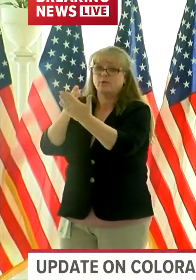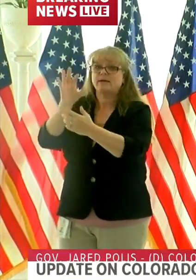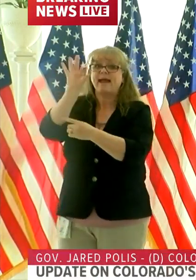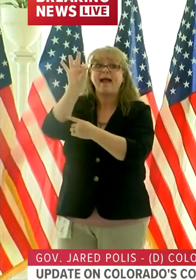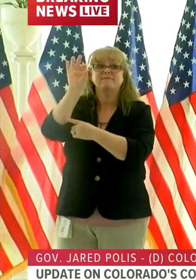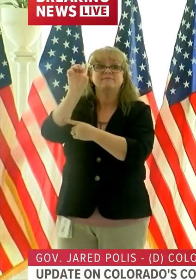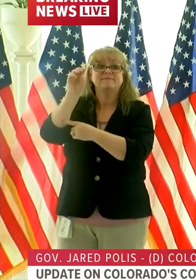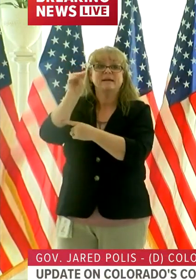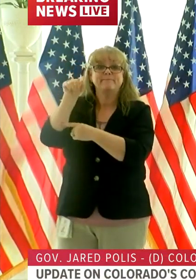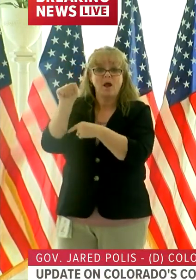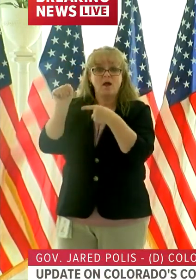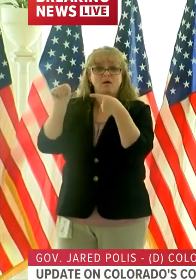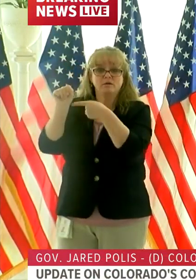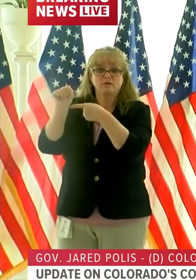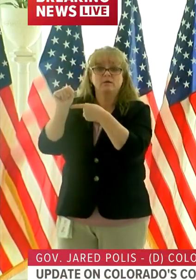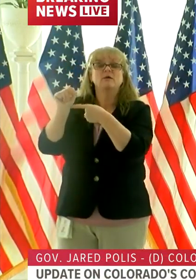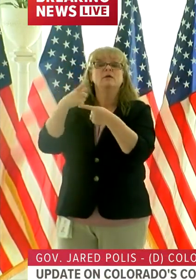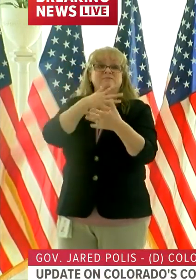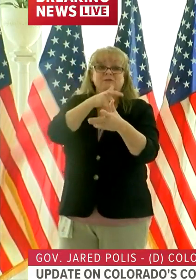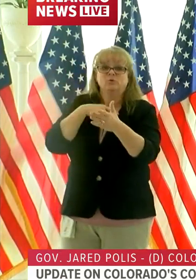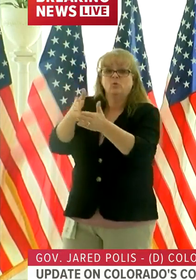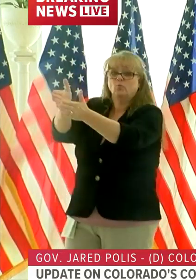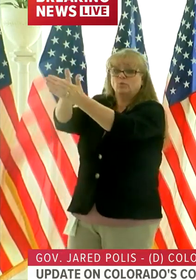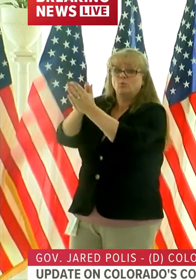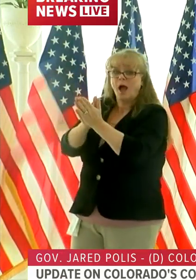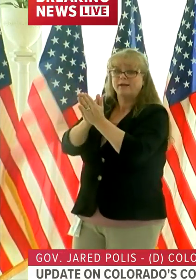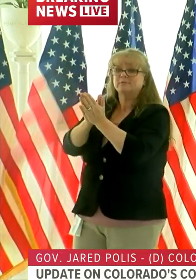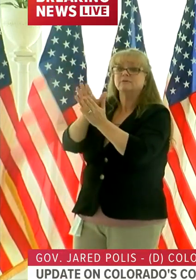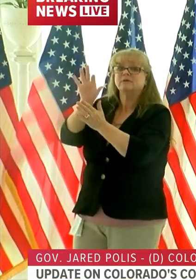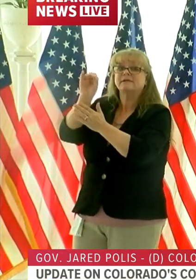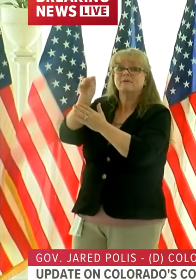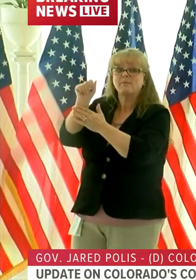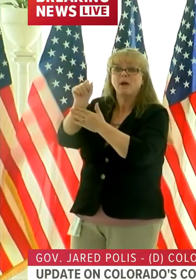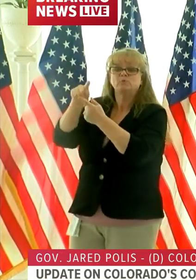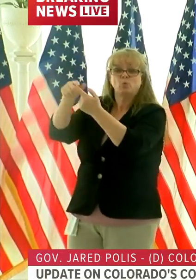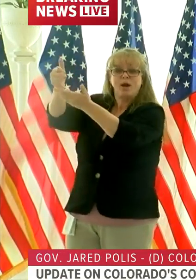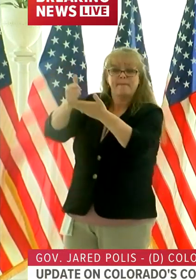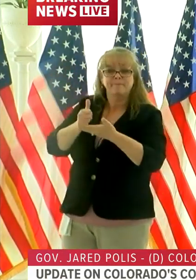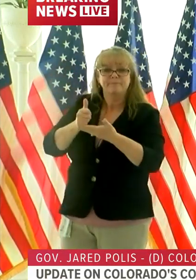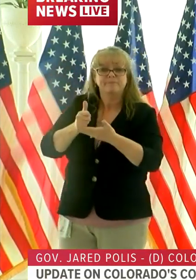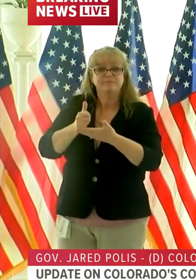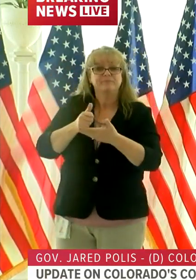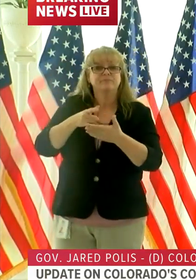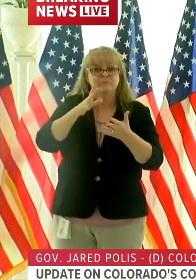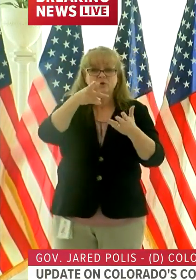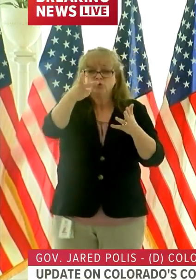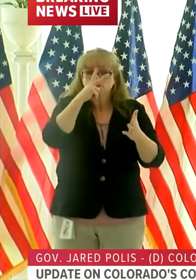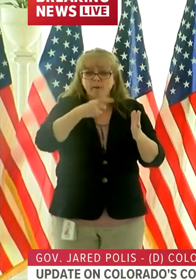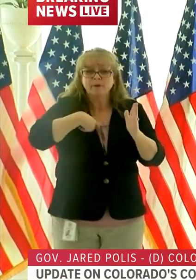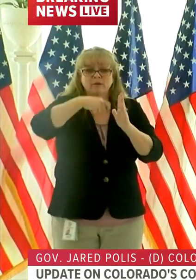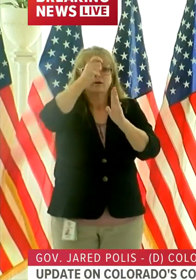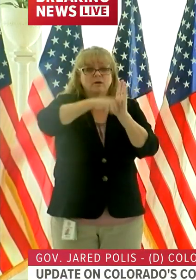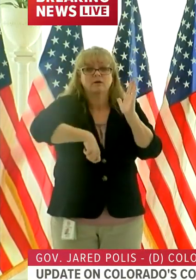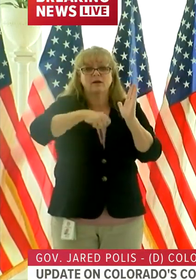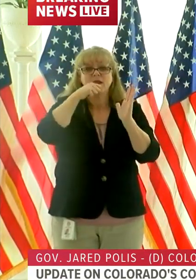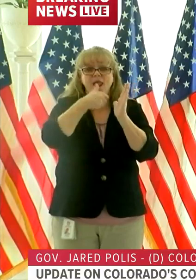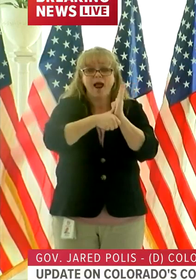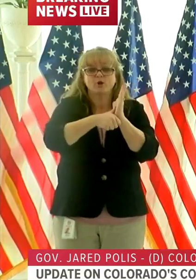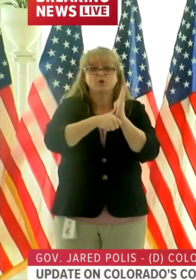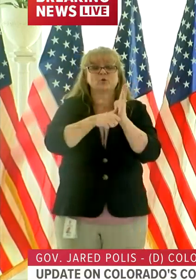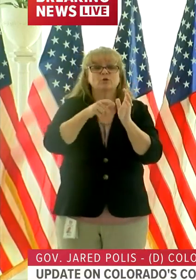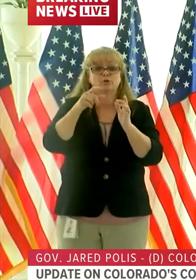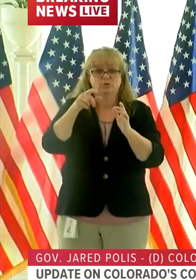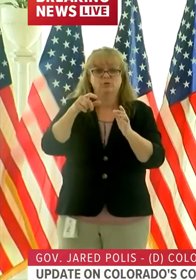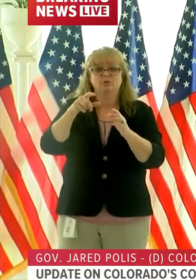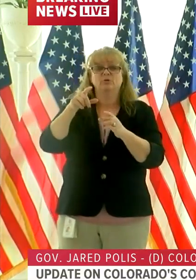as well. I think you saw a letter to the Vice President and a letter, I think it was addressed to FEMA, but there's been 2 letters in the last week where we put numbers to our